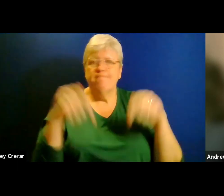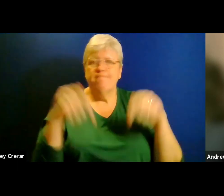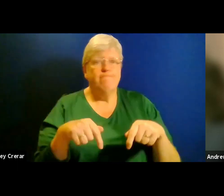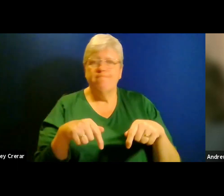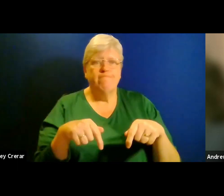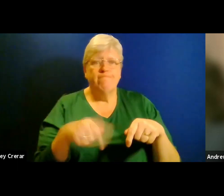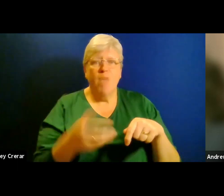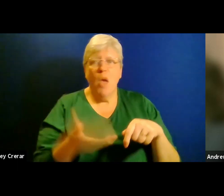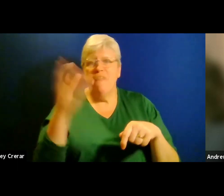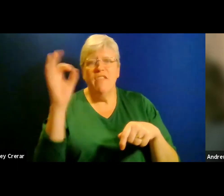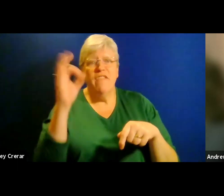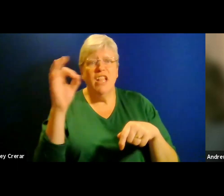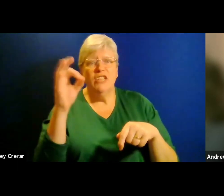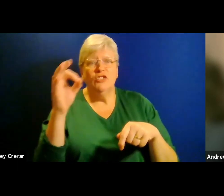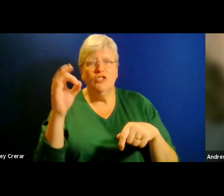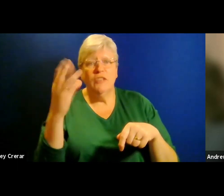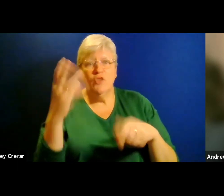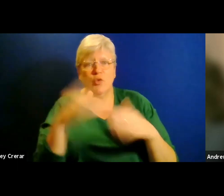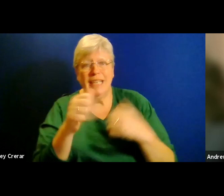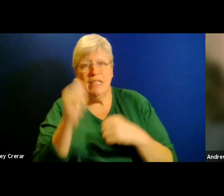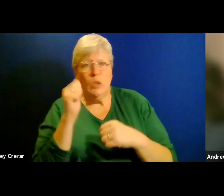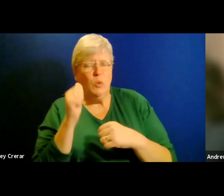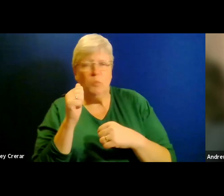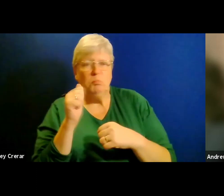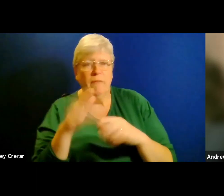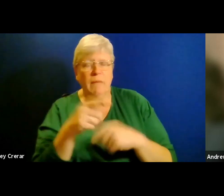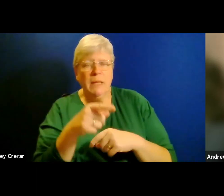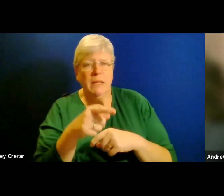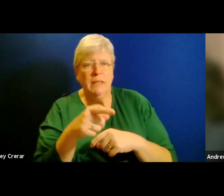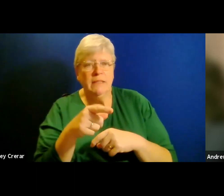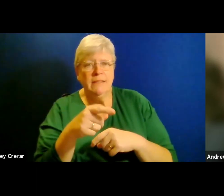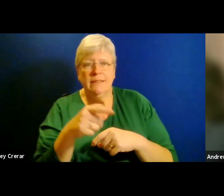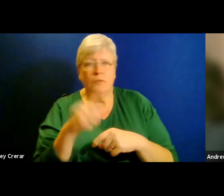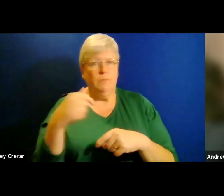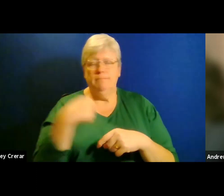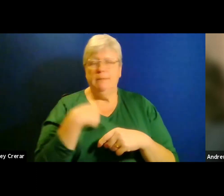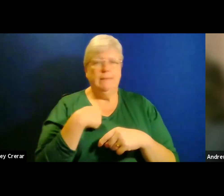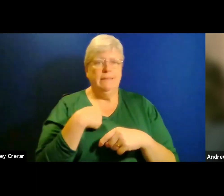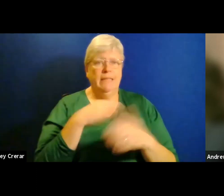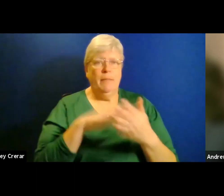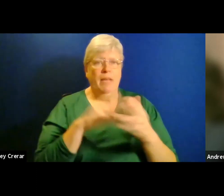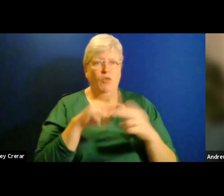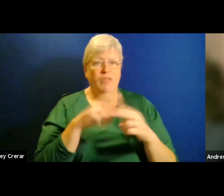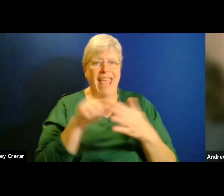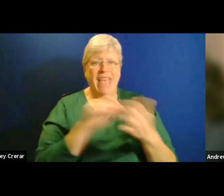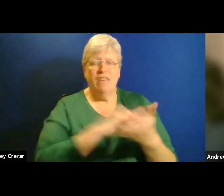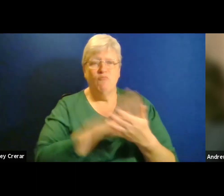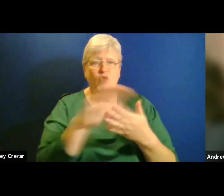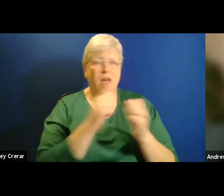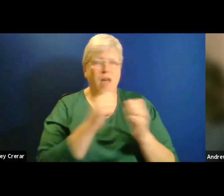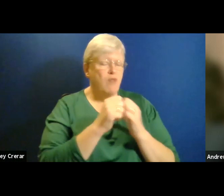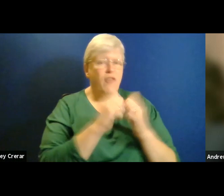village. That was only 3 days ago. She hadn't left them. His parents were down in Edinburgh, his brother in